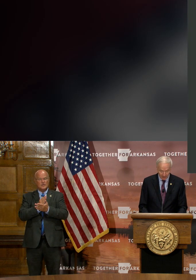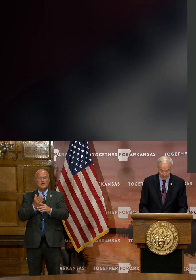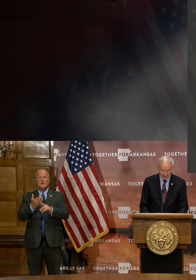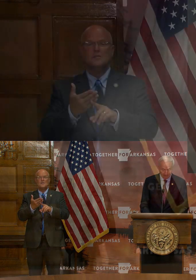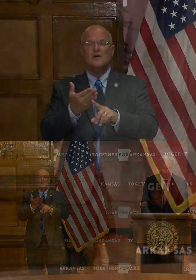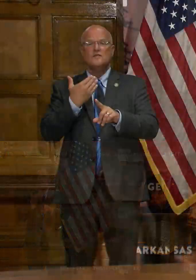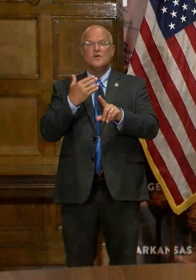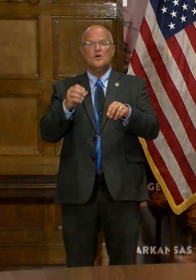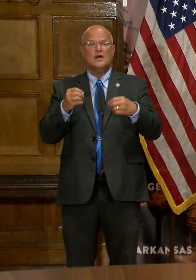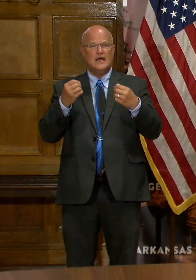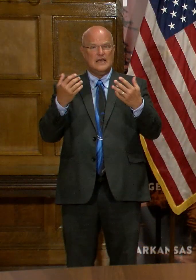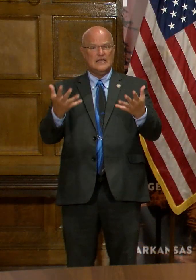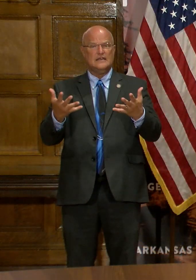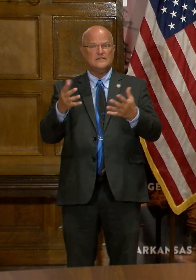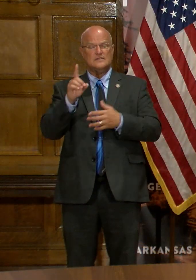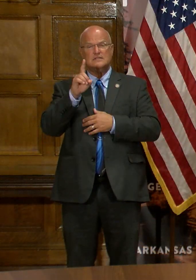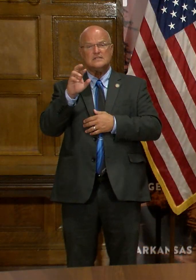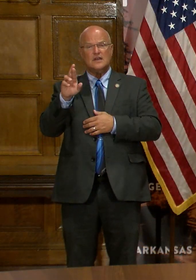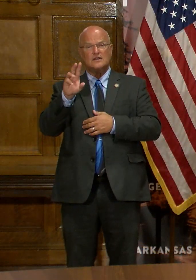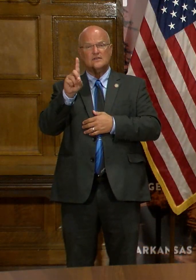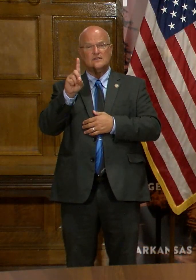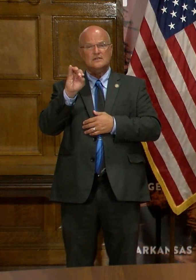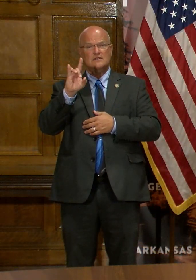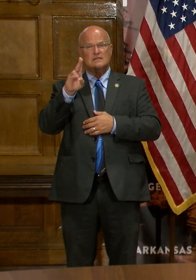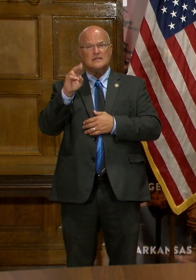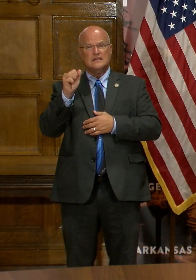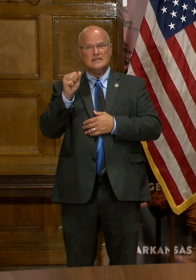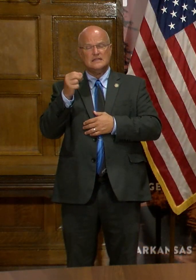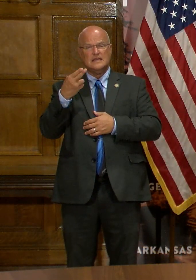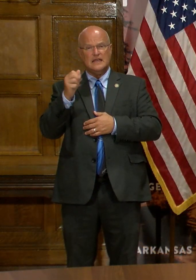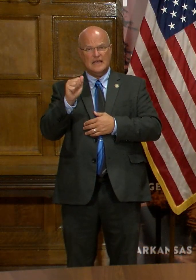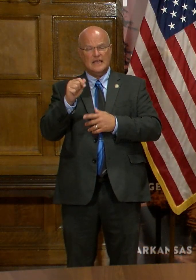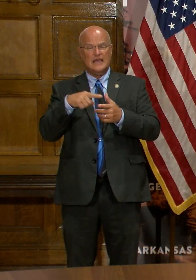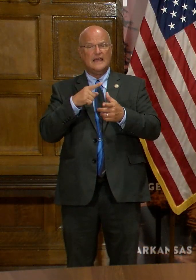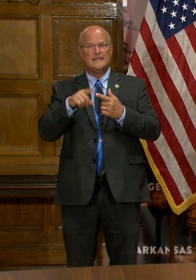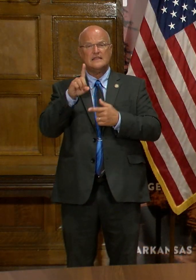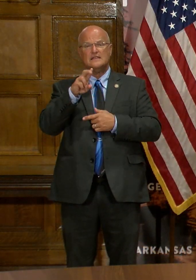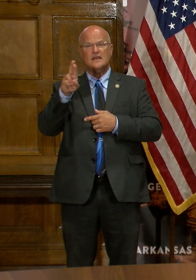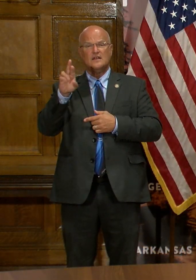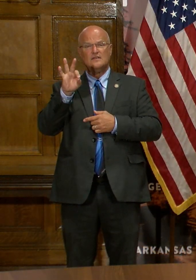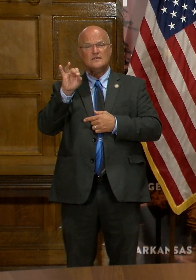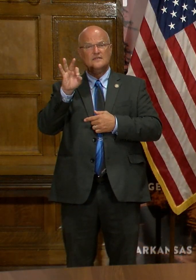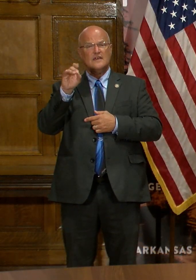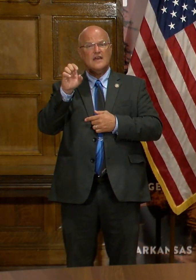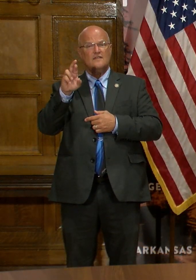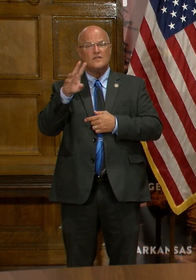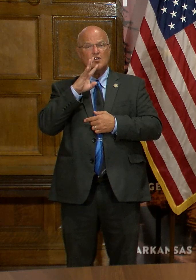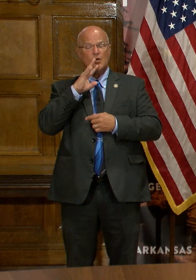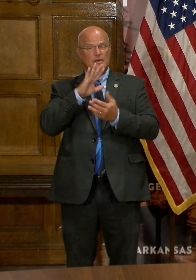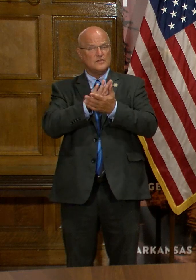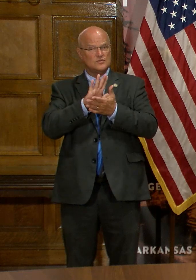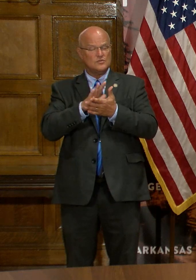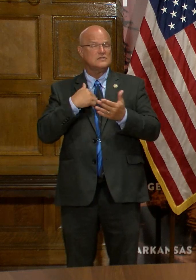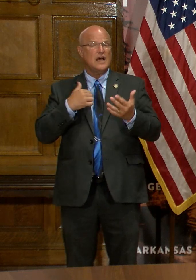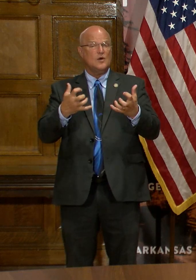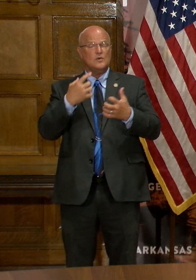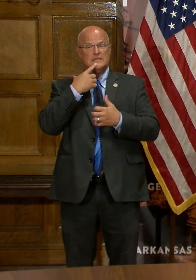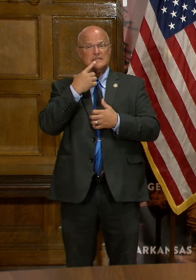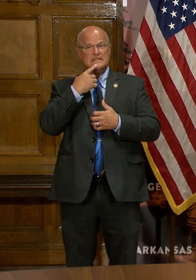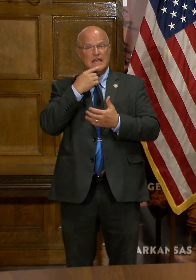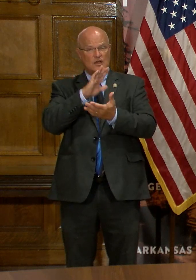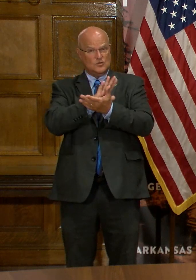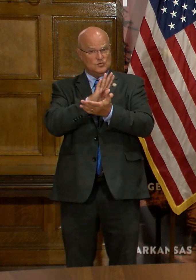over to Dr. Dillahay and then Dr. Pfeffer, who will come and speak about the schools, I did want to say